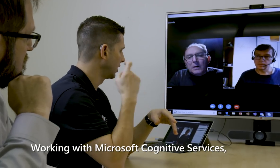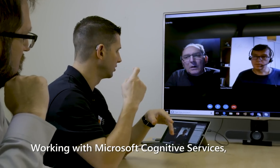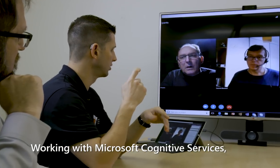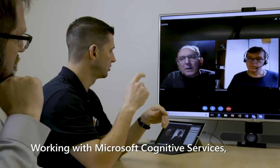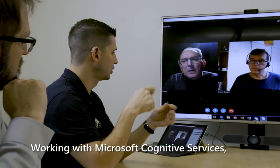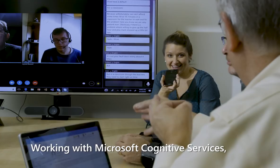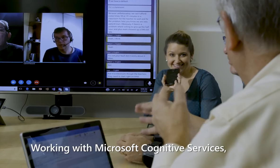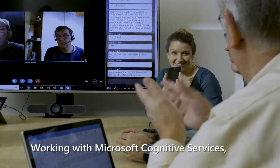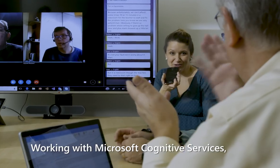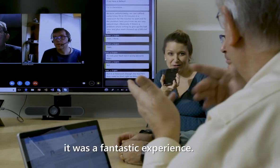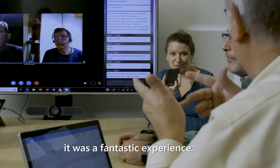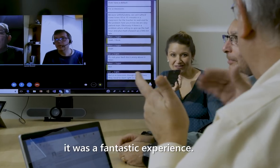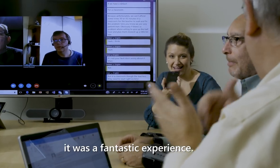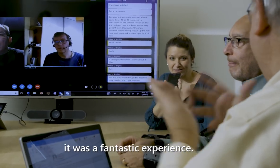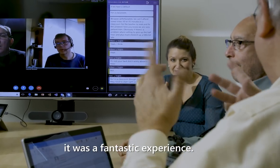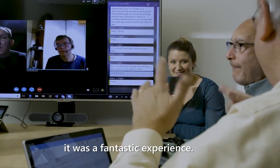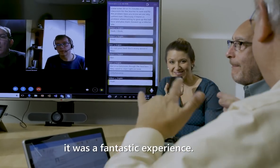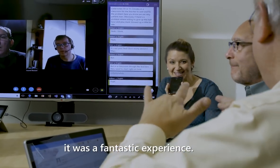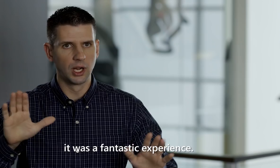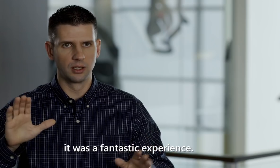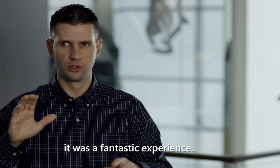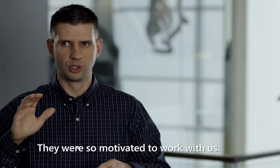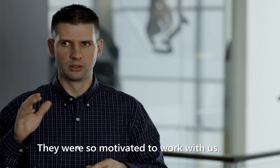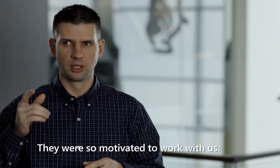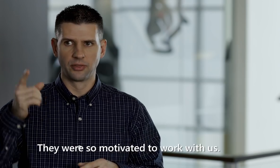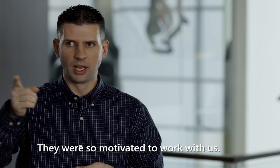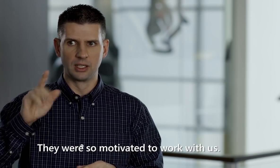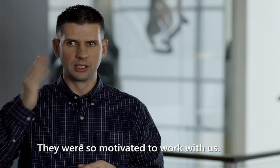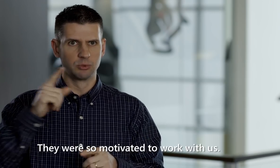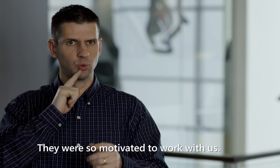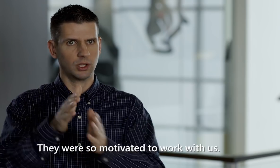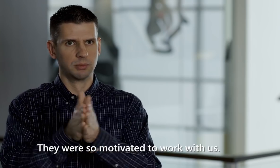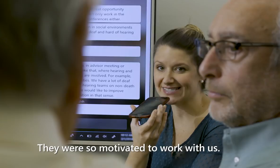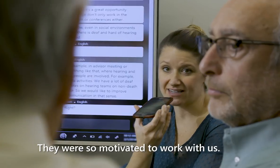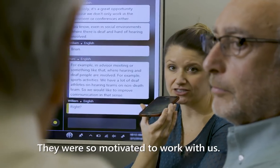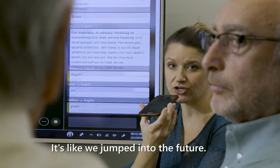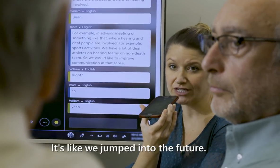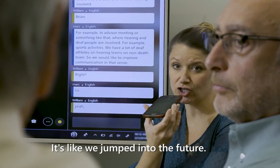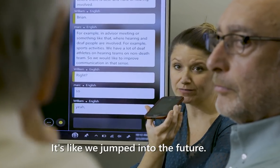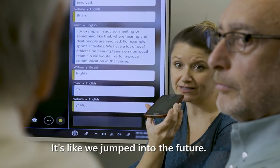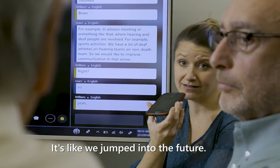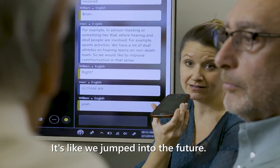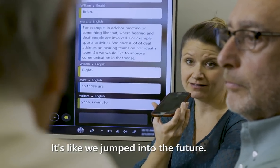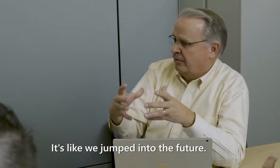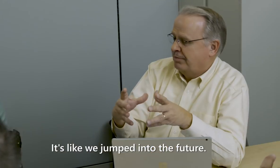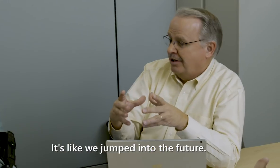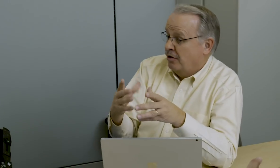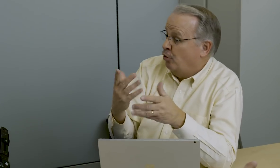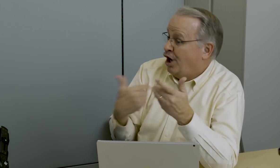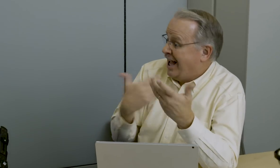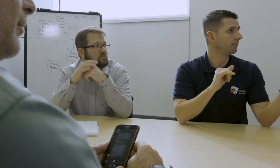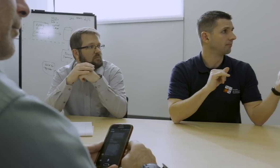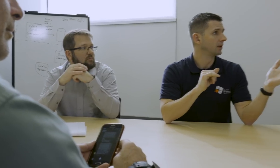Microsoft Cognitive Services, it was a fantastic experience. They were so motivated to work with us. It's like we jumped into the future.